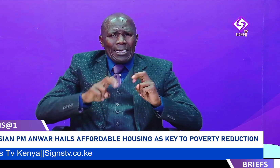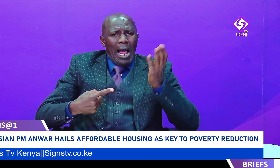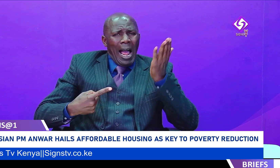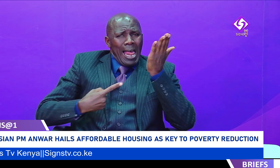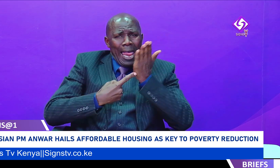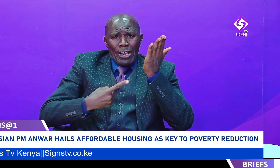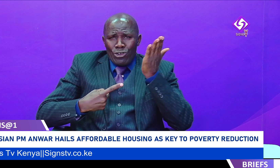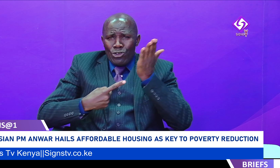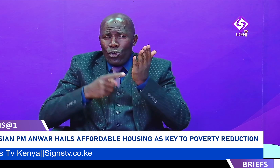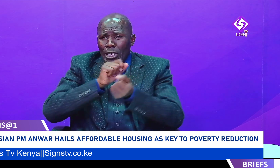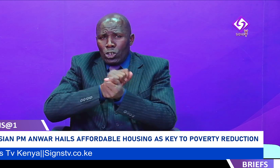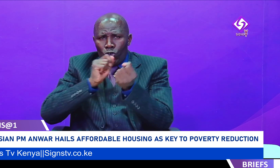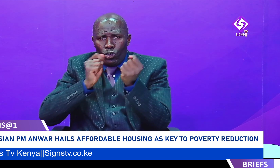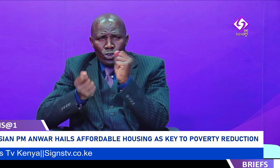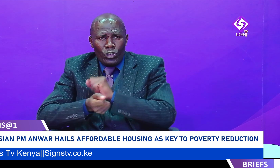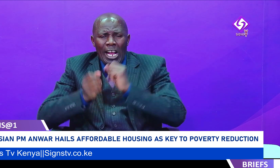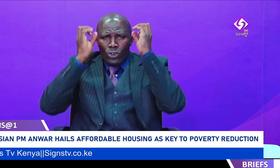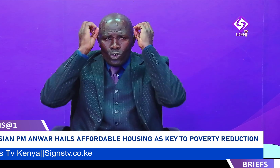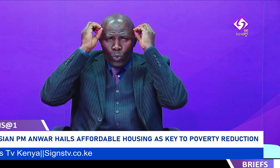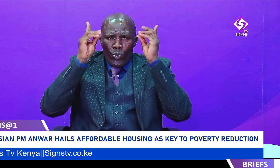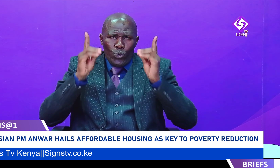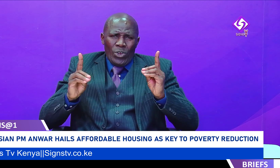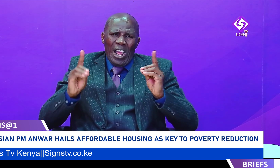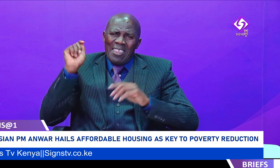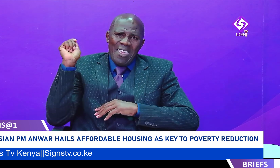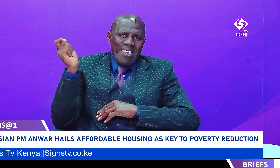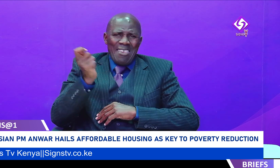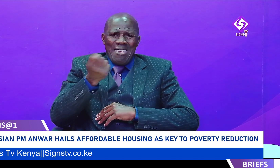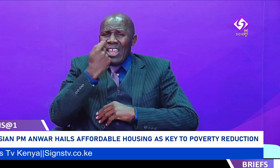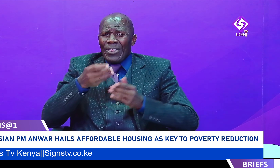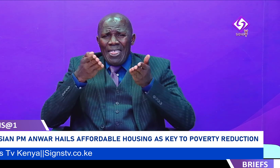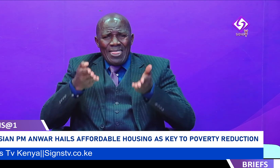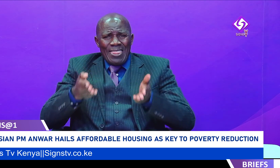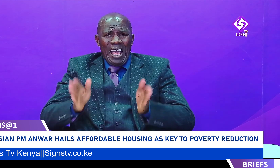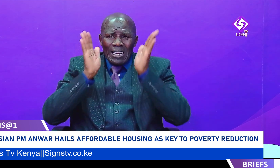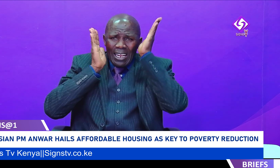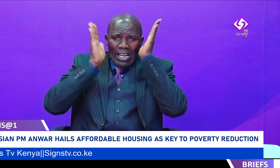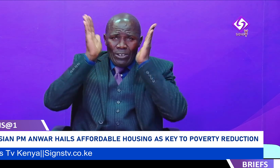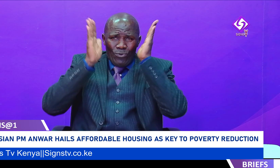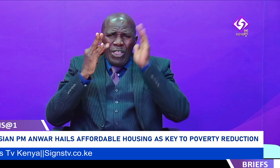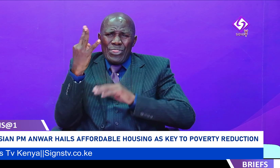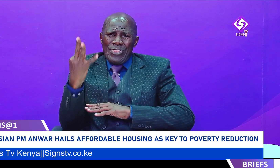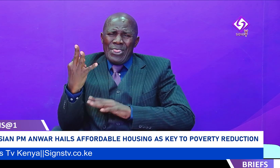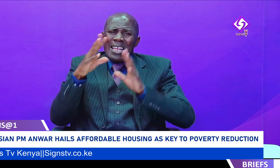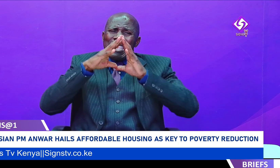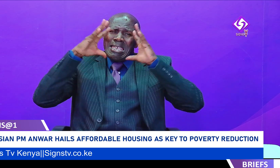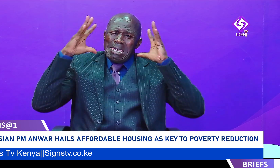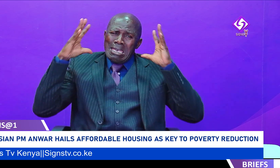investments, technology, exchange, and education. Kenya is currently Malaysia's third